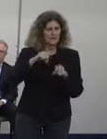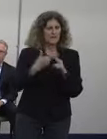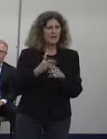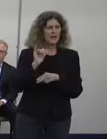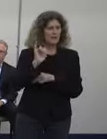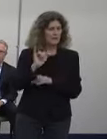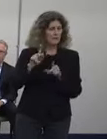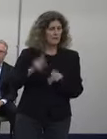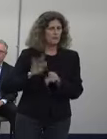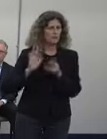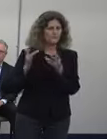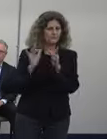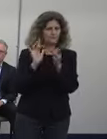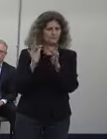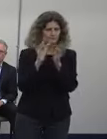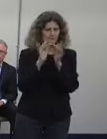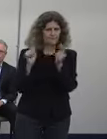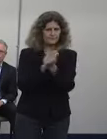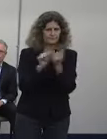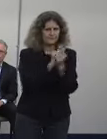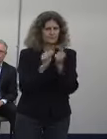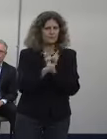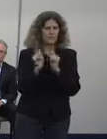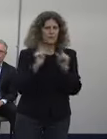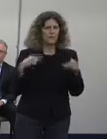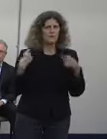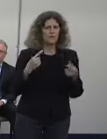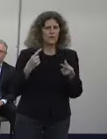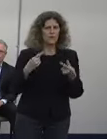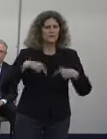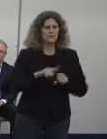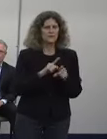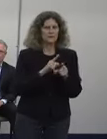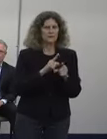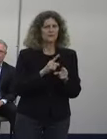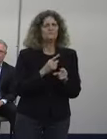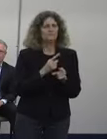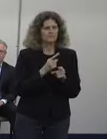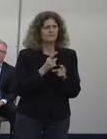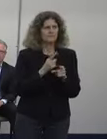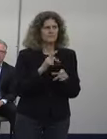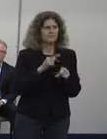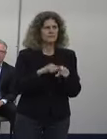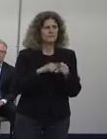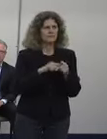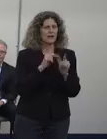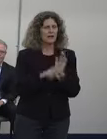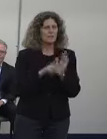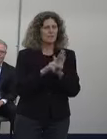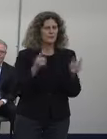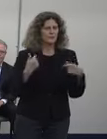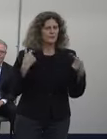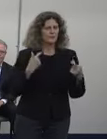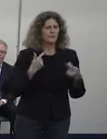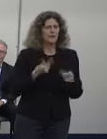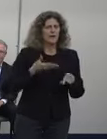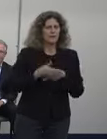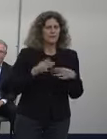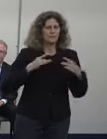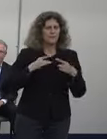close contacts and whereabouts during the time period of interest. The individual remains at home